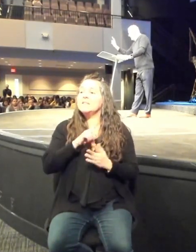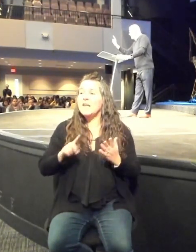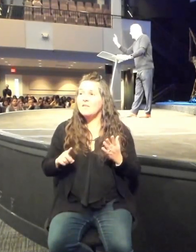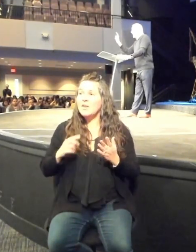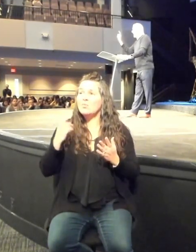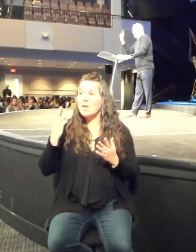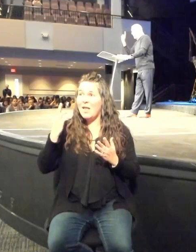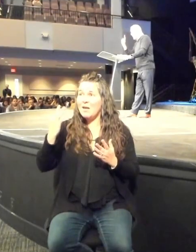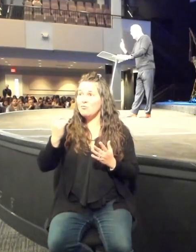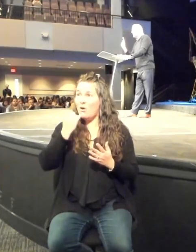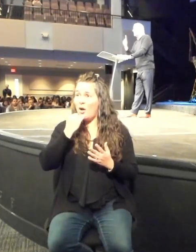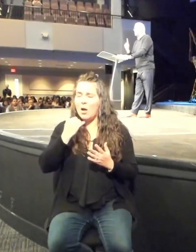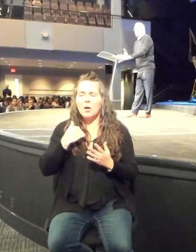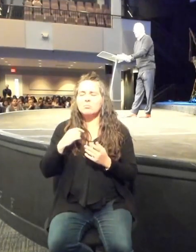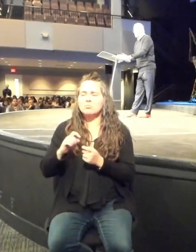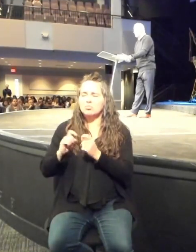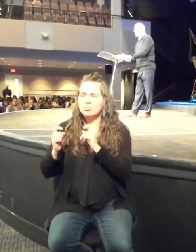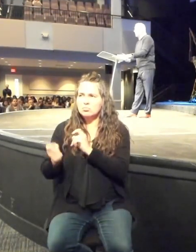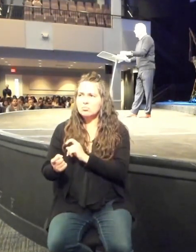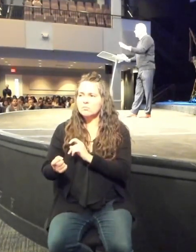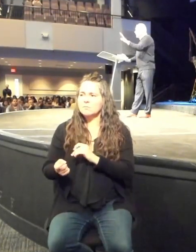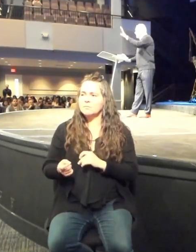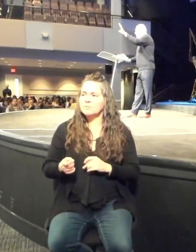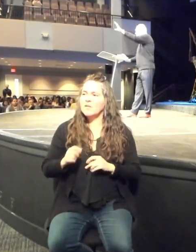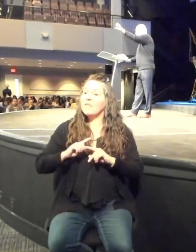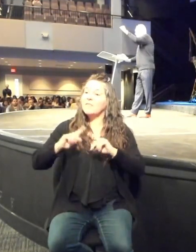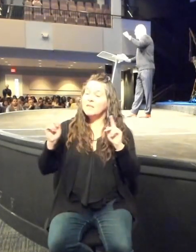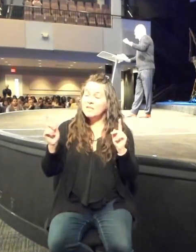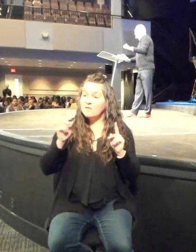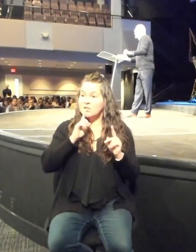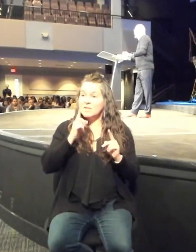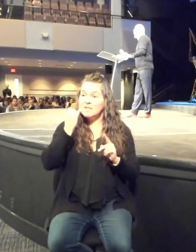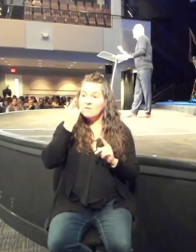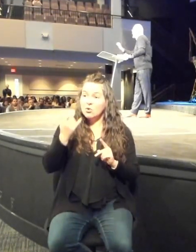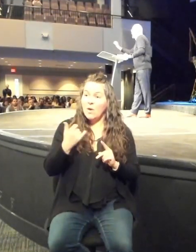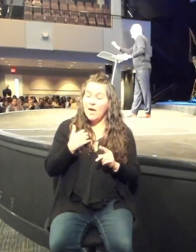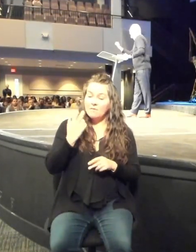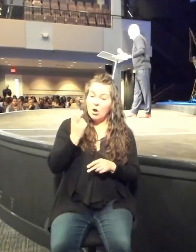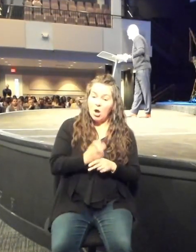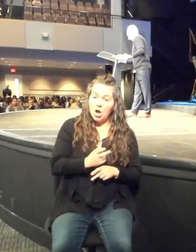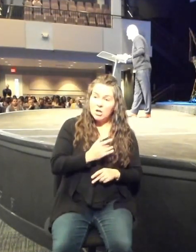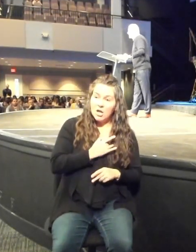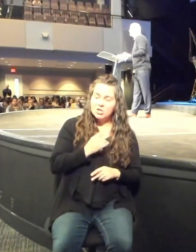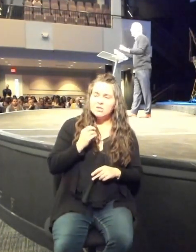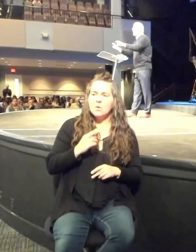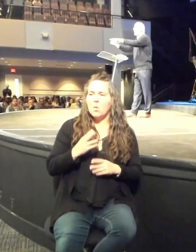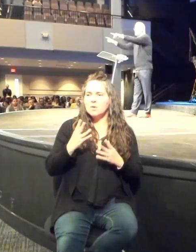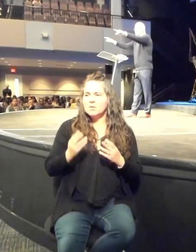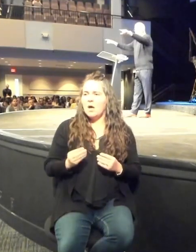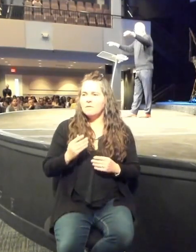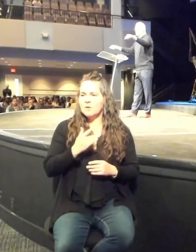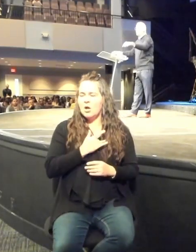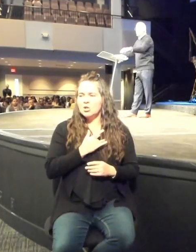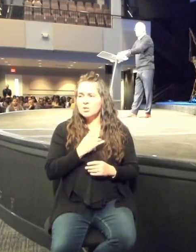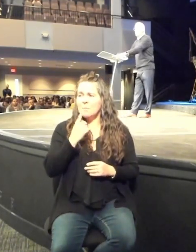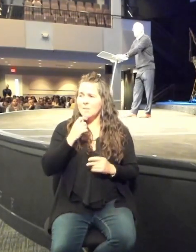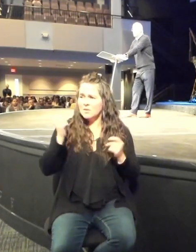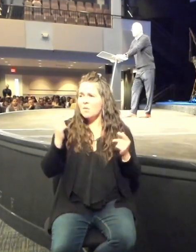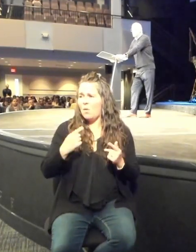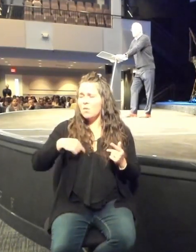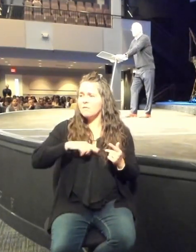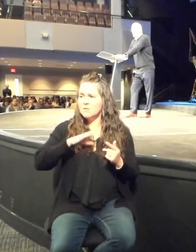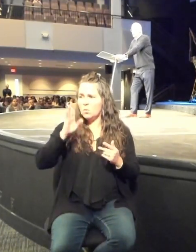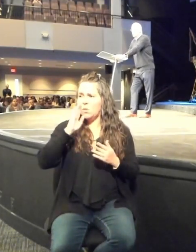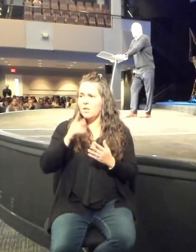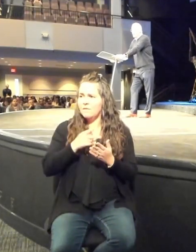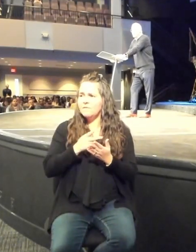God. And the difference in your life is whether you have a hardened conscience or a soft conscience, because all of us are going to fail along the